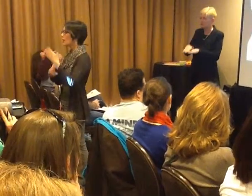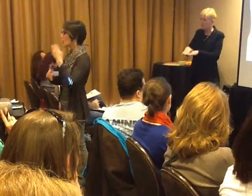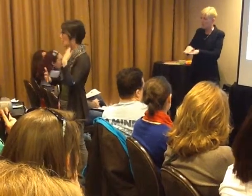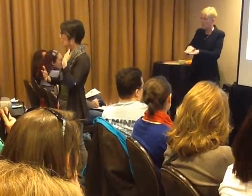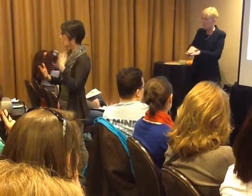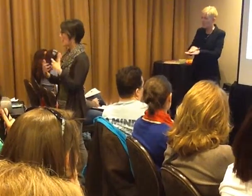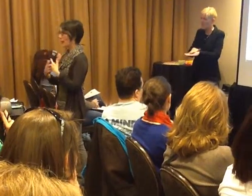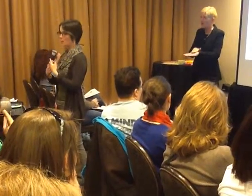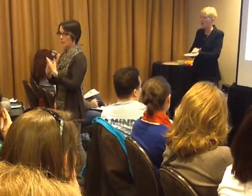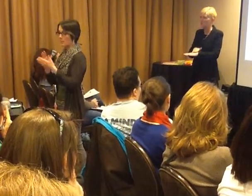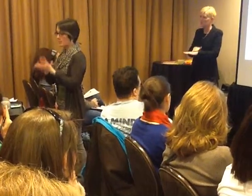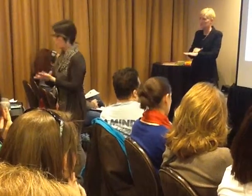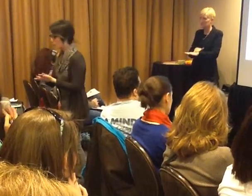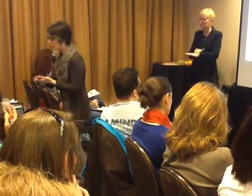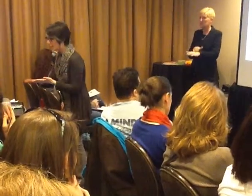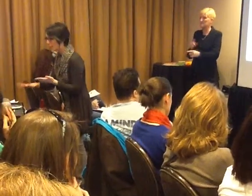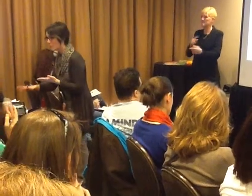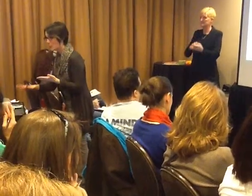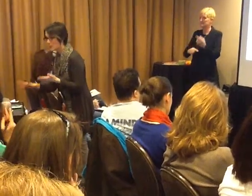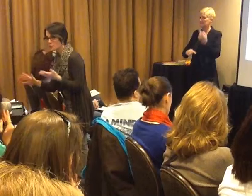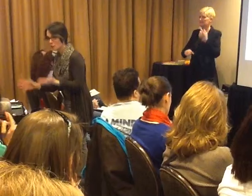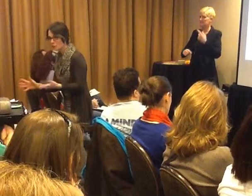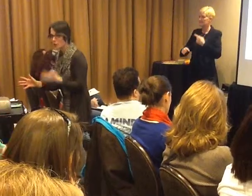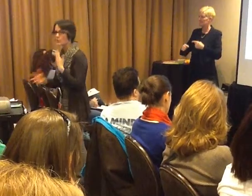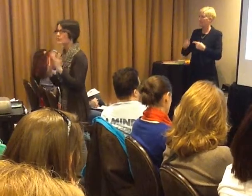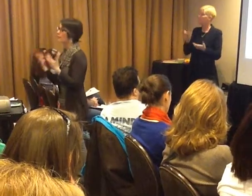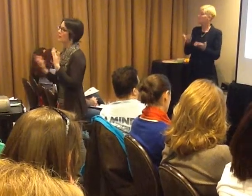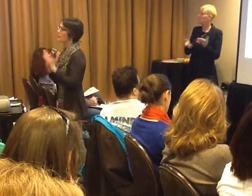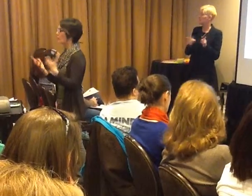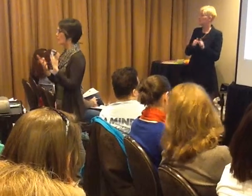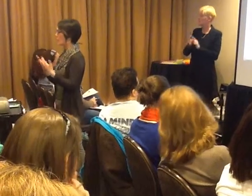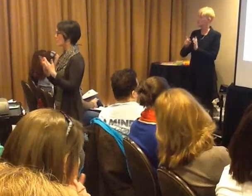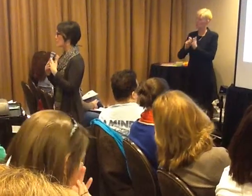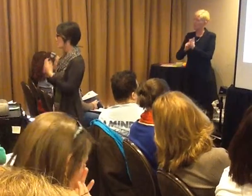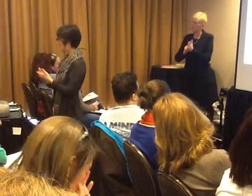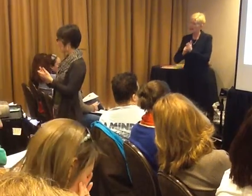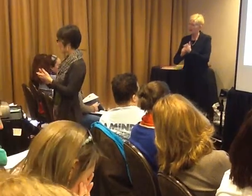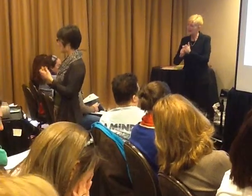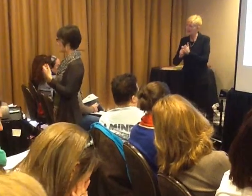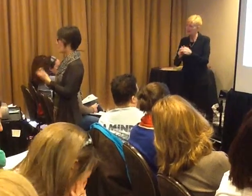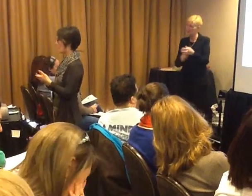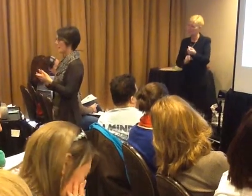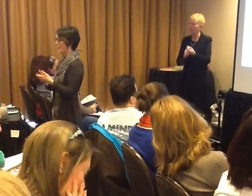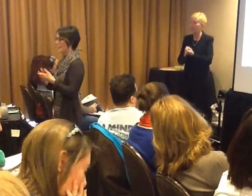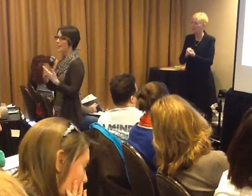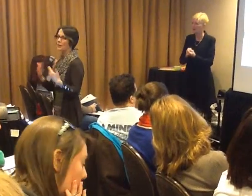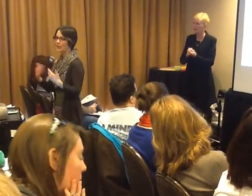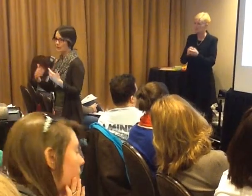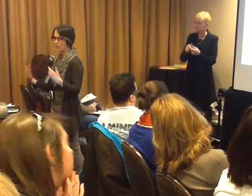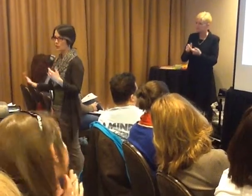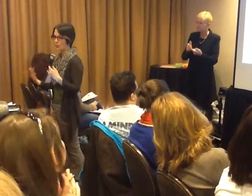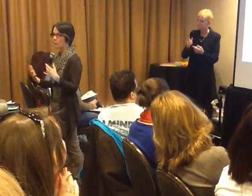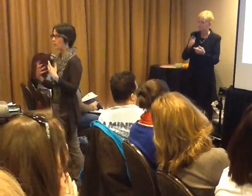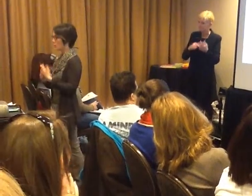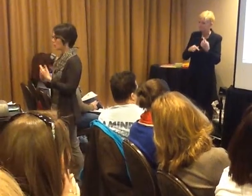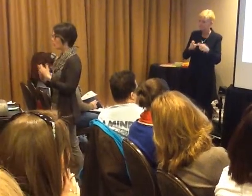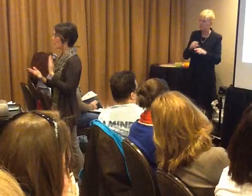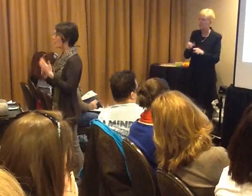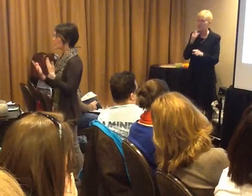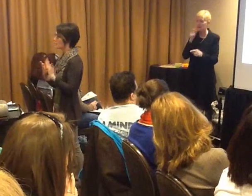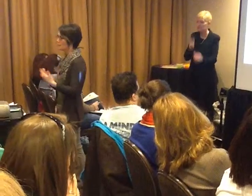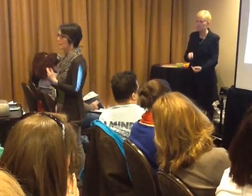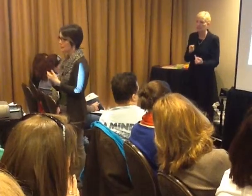down or maybe write it in print too, some other way to kind of support that so that they don't have to struggle with it